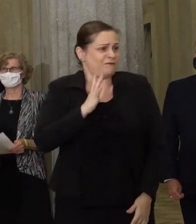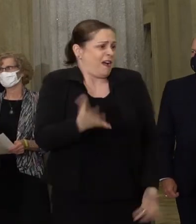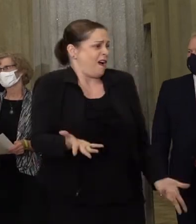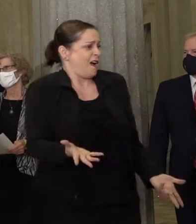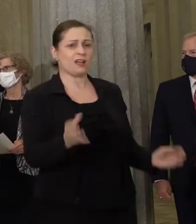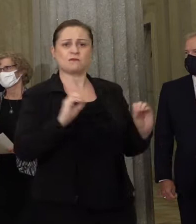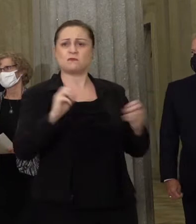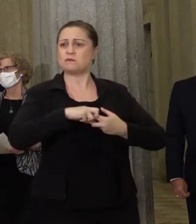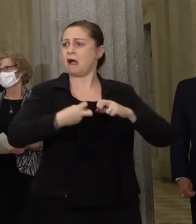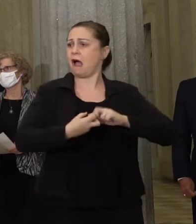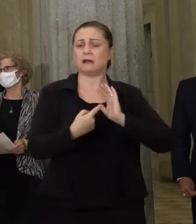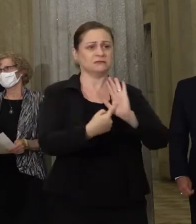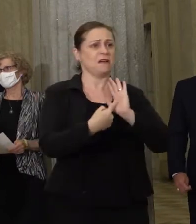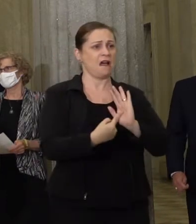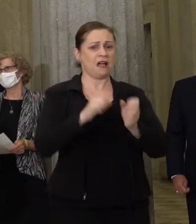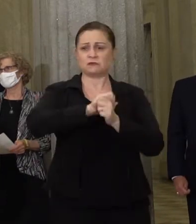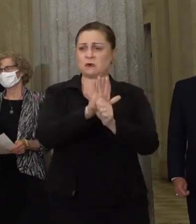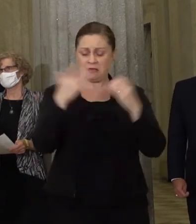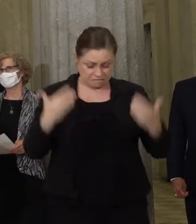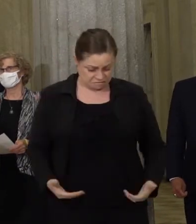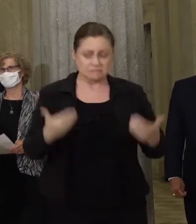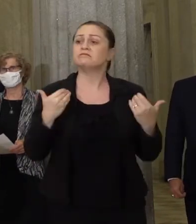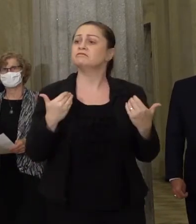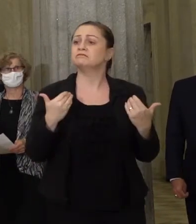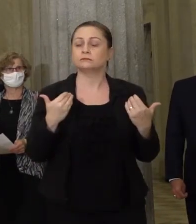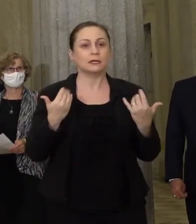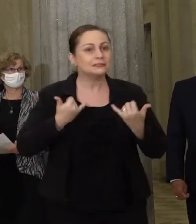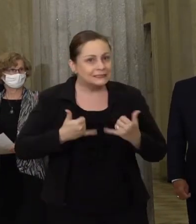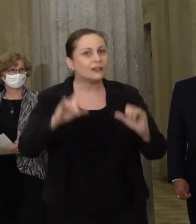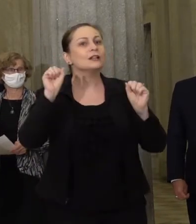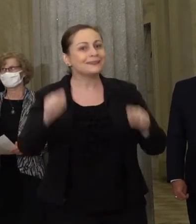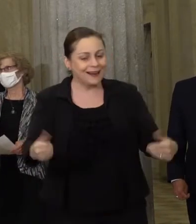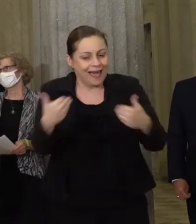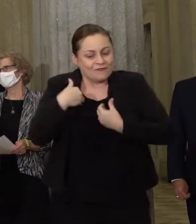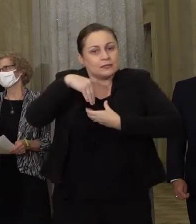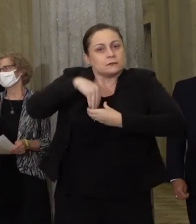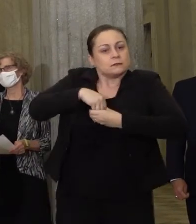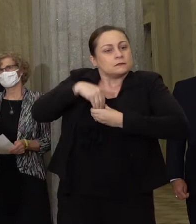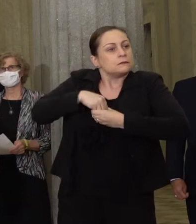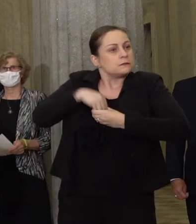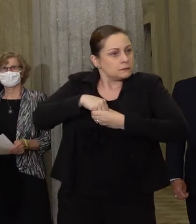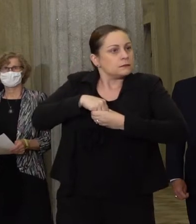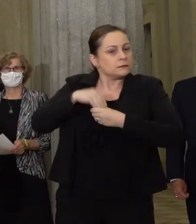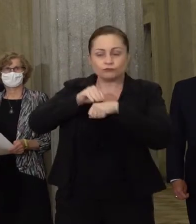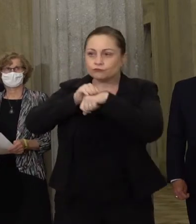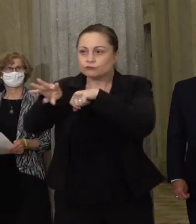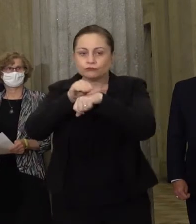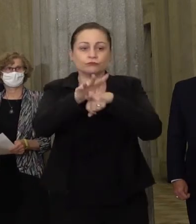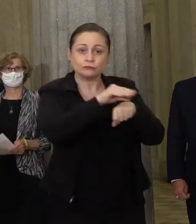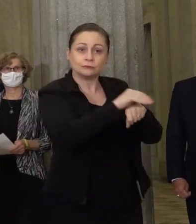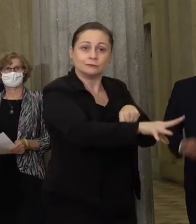show absolutely no signs or no symptoms, they might be just carrying that virus, as we know from the statistics,